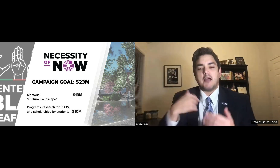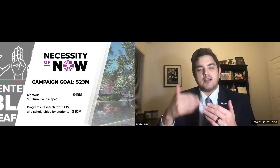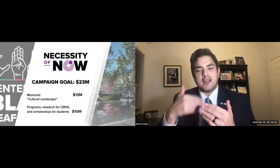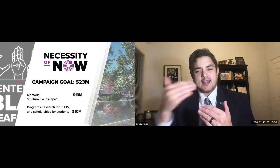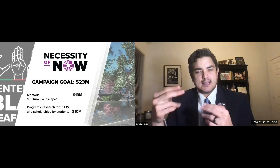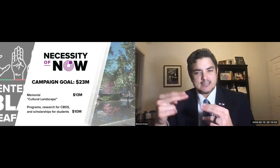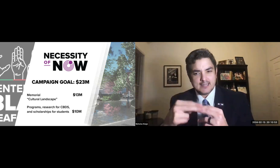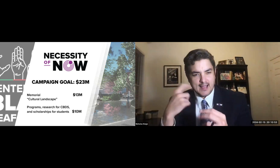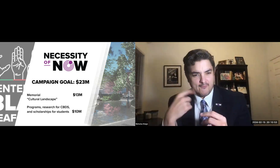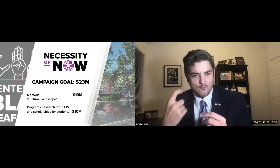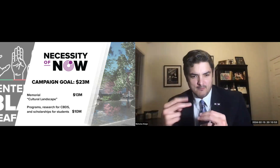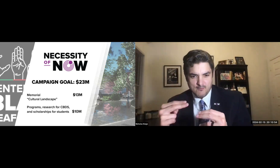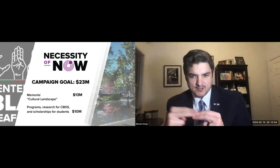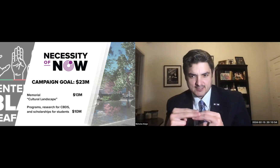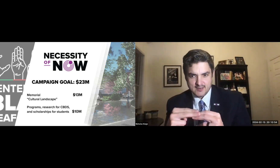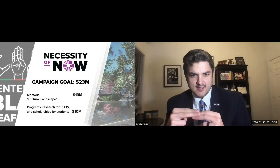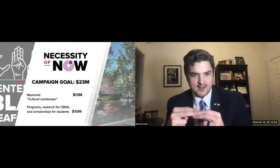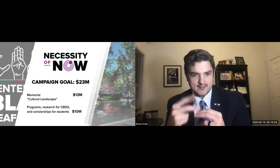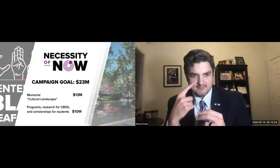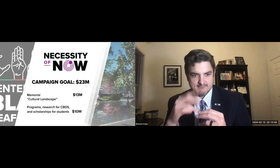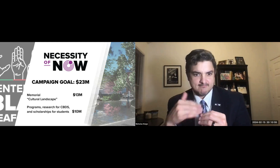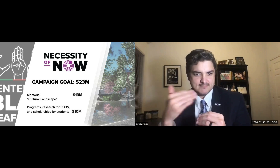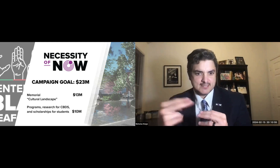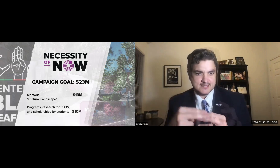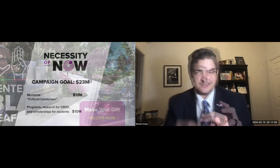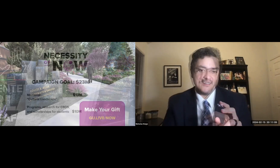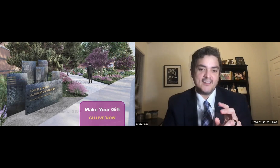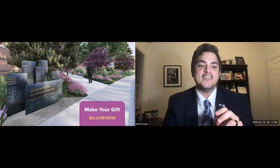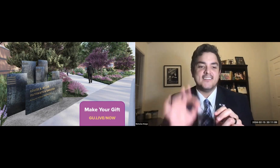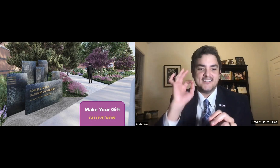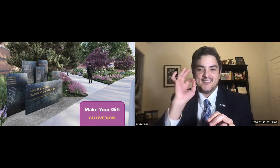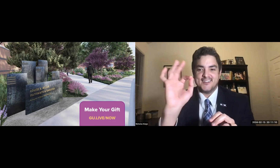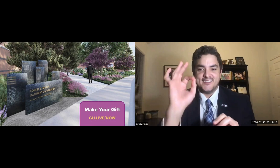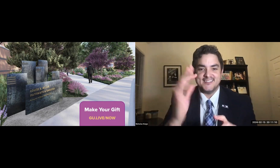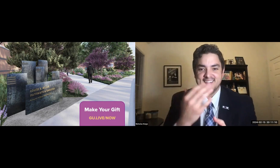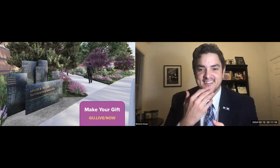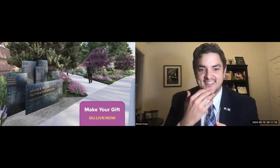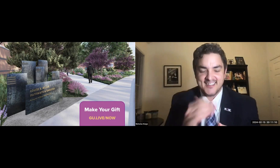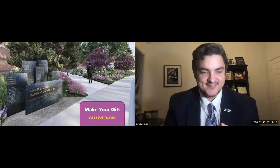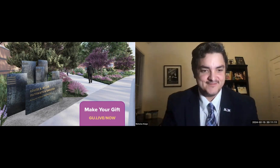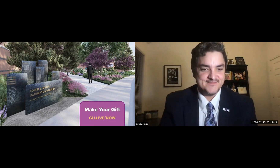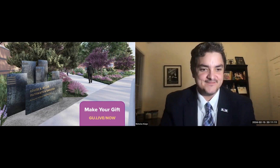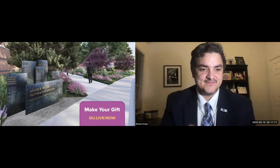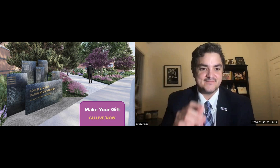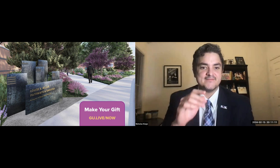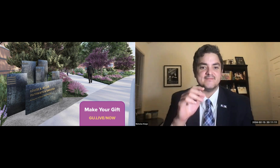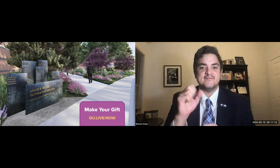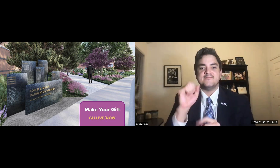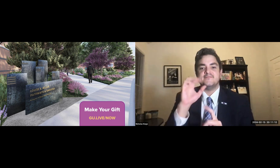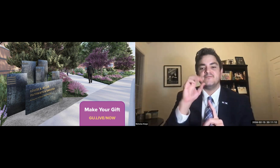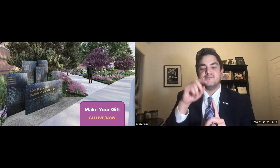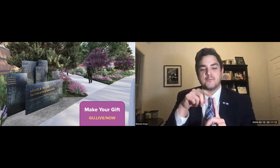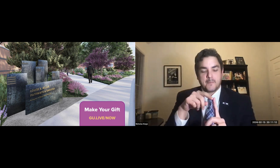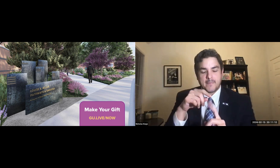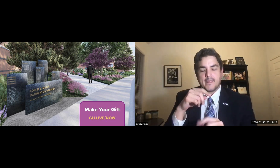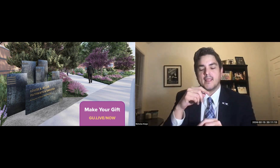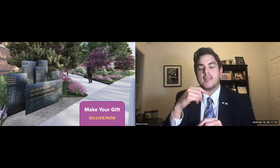Center for Black Deaf Studies to carry out its mission. Aha, okay, thank you.